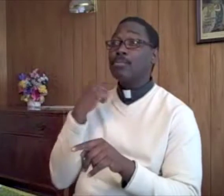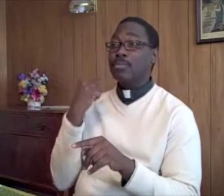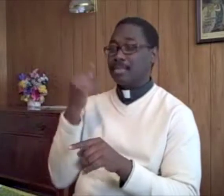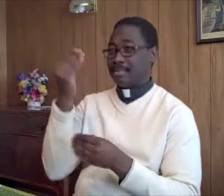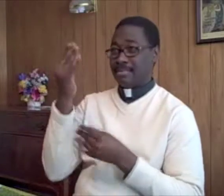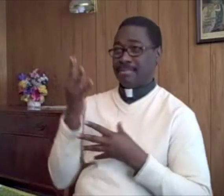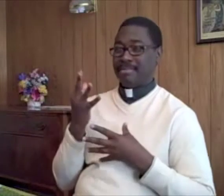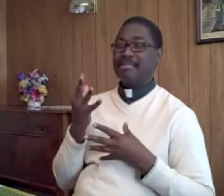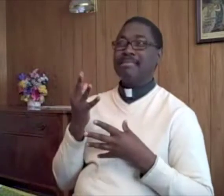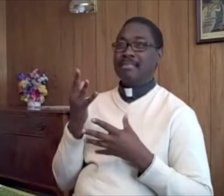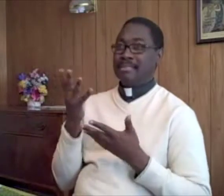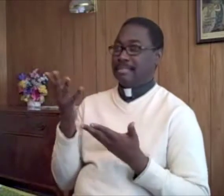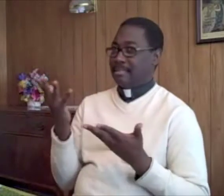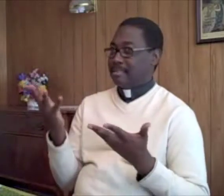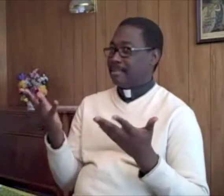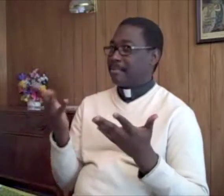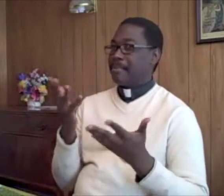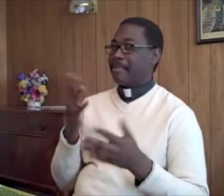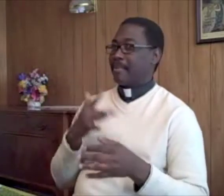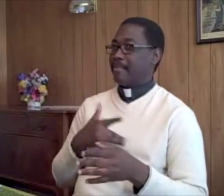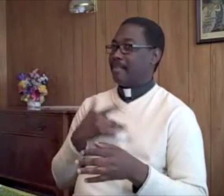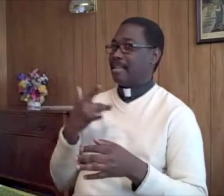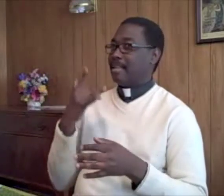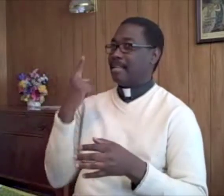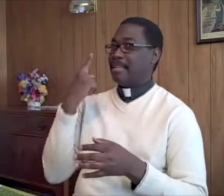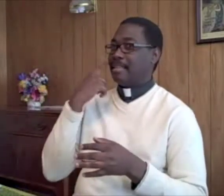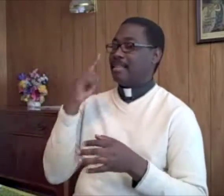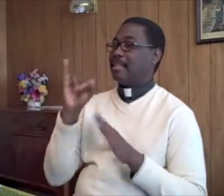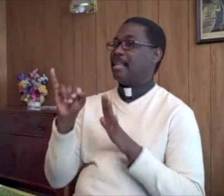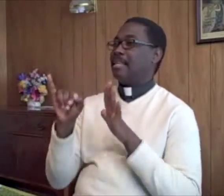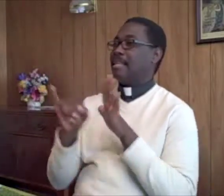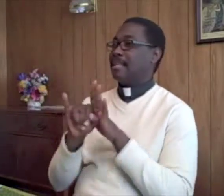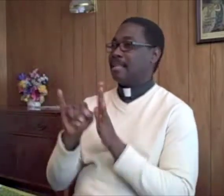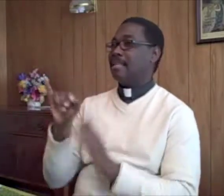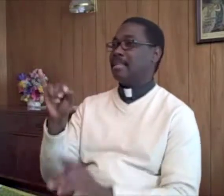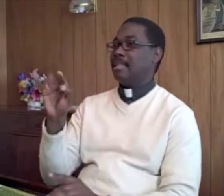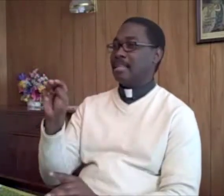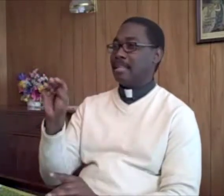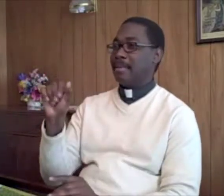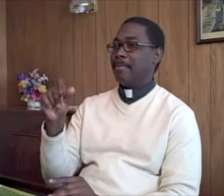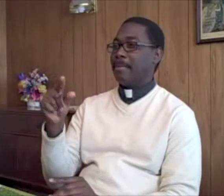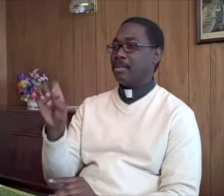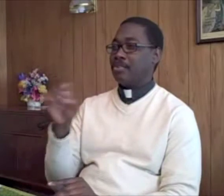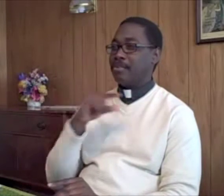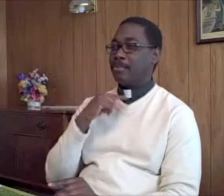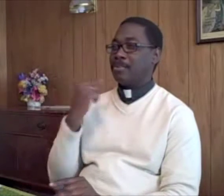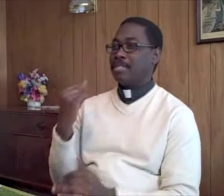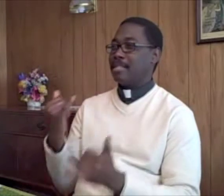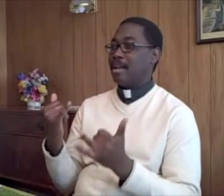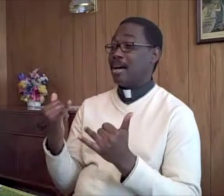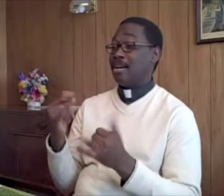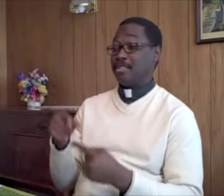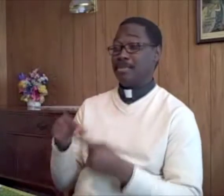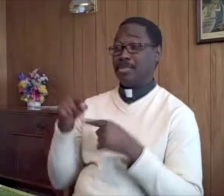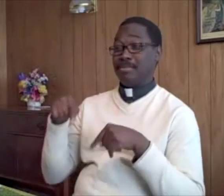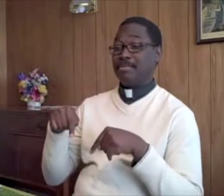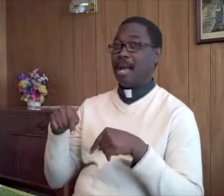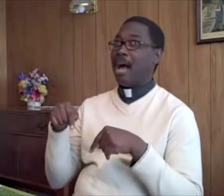I don't mean, from everyone, but a lot of older priests have told me that it's about, the image that